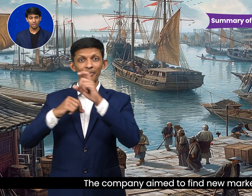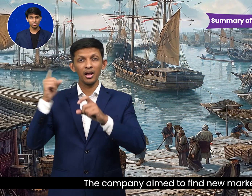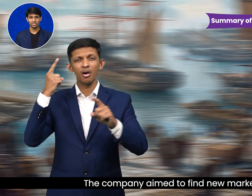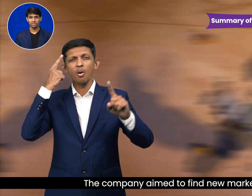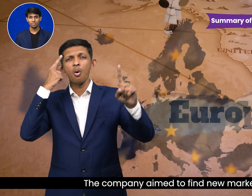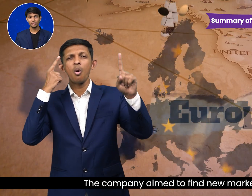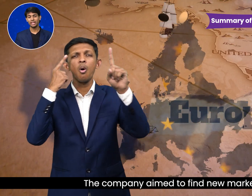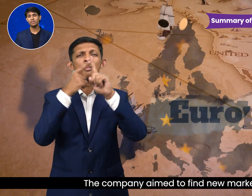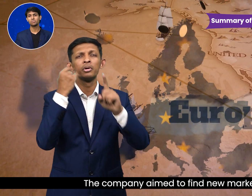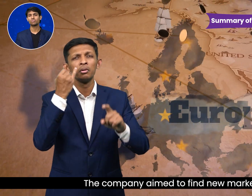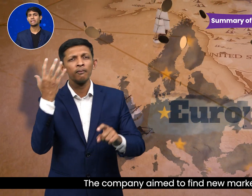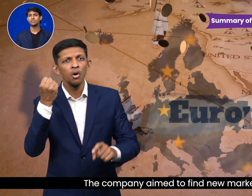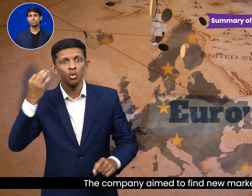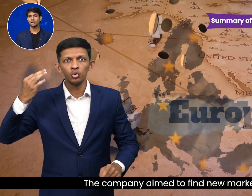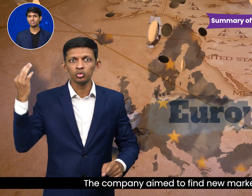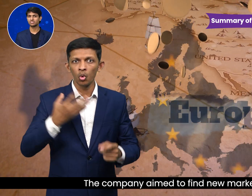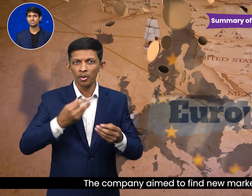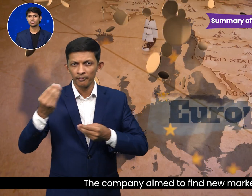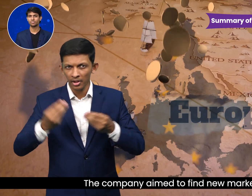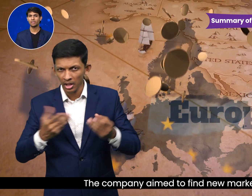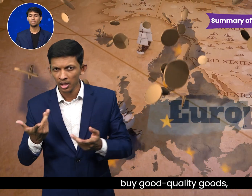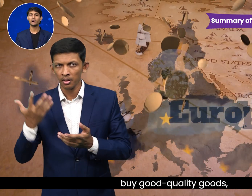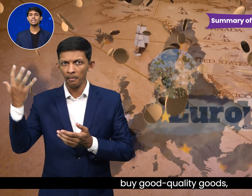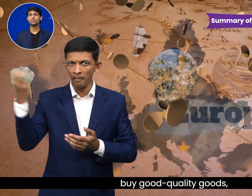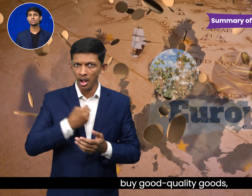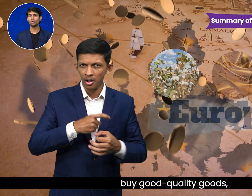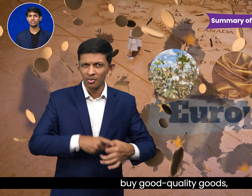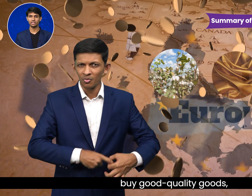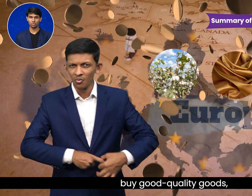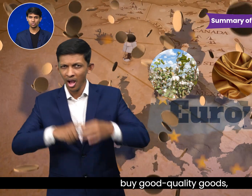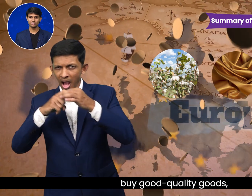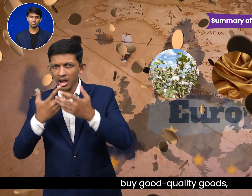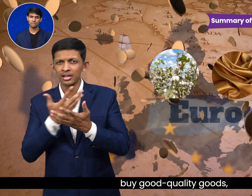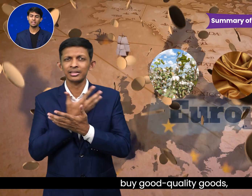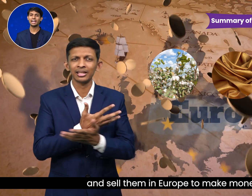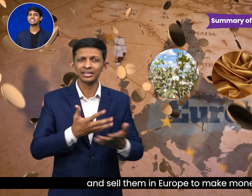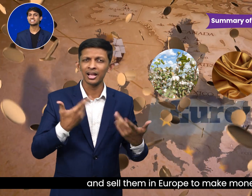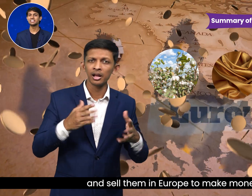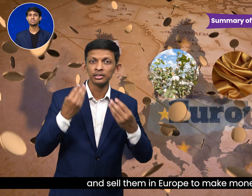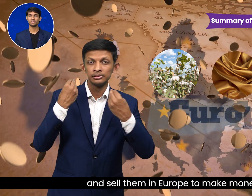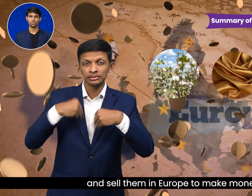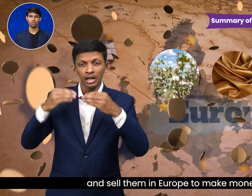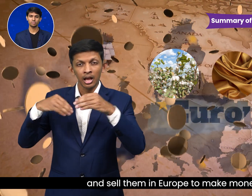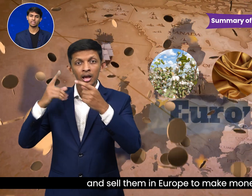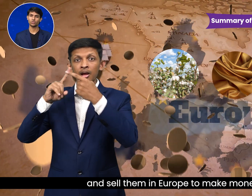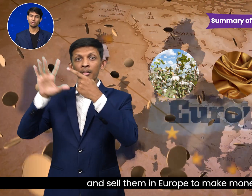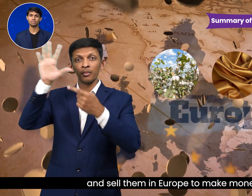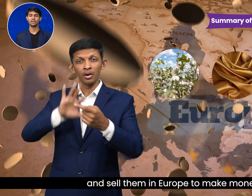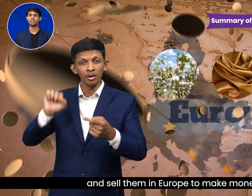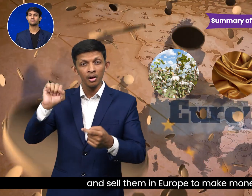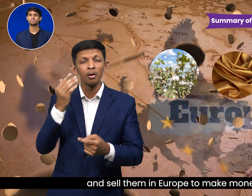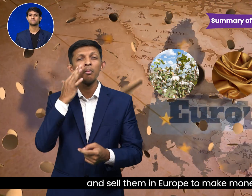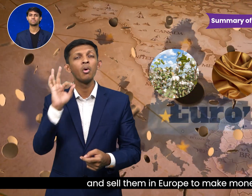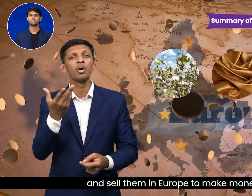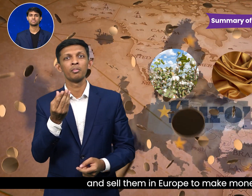The company aimed to find new markets, buy good quality goods, and sell them in Europe to make